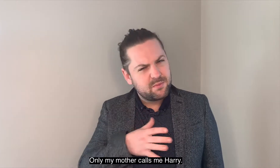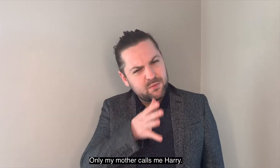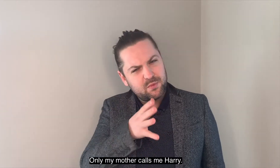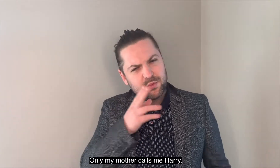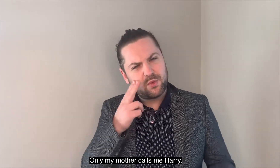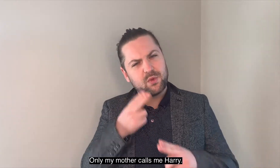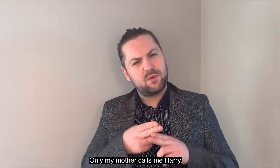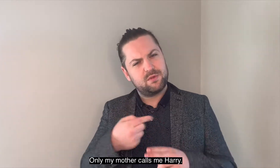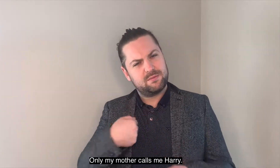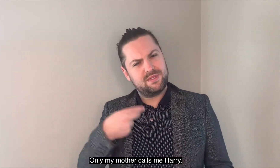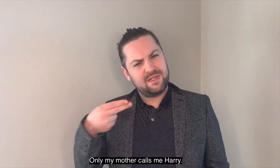my mother calls me Harry.